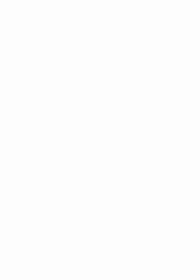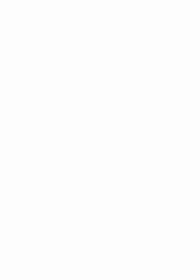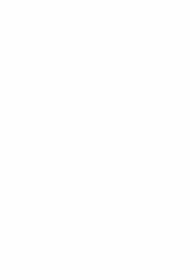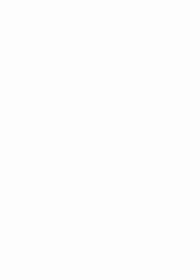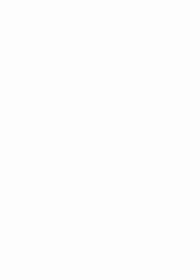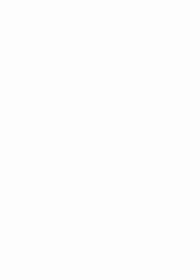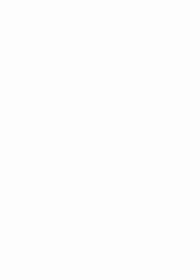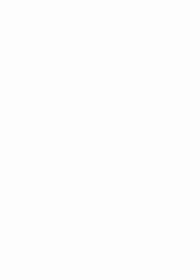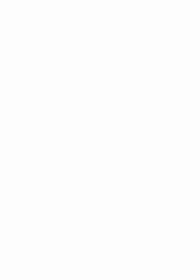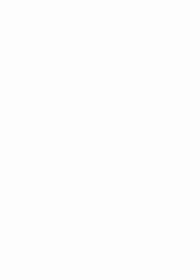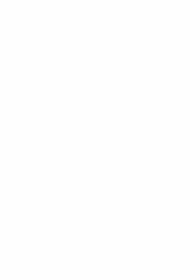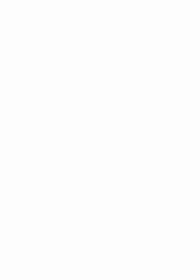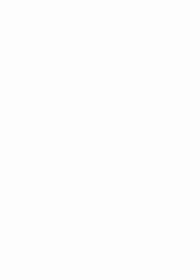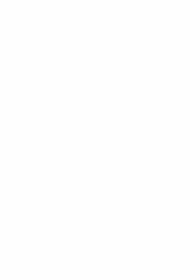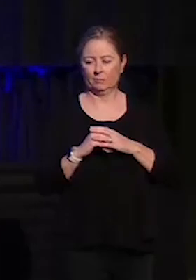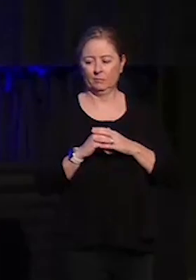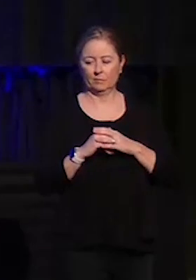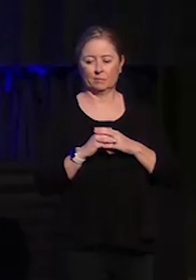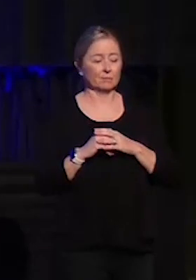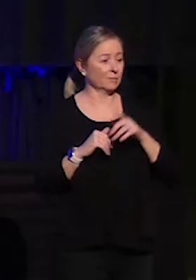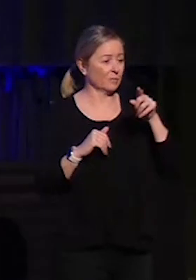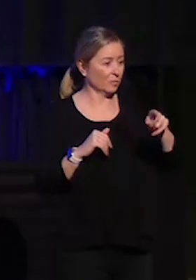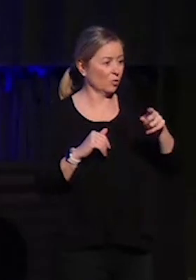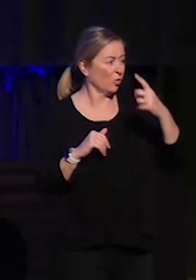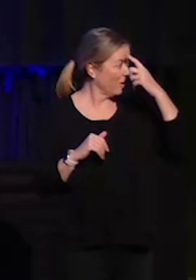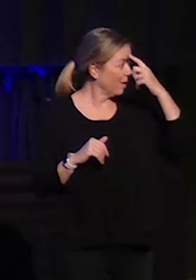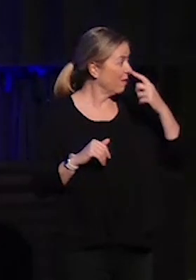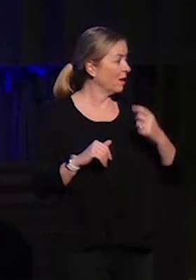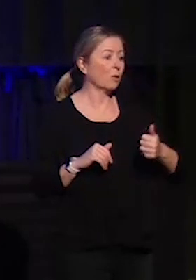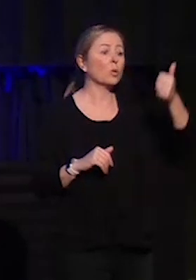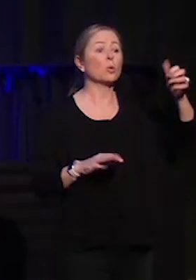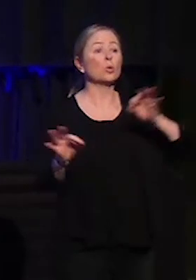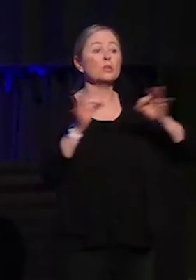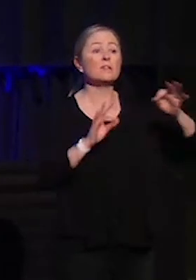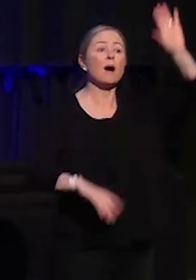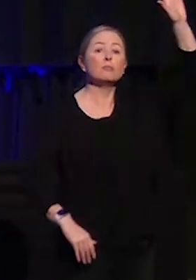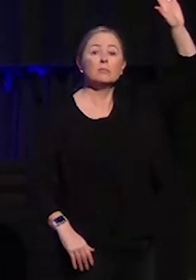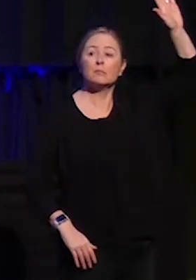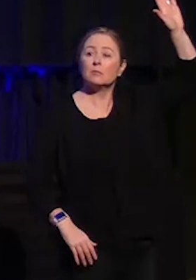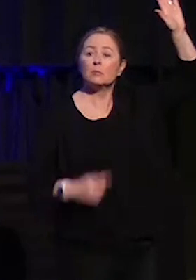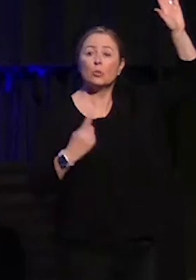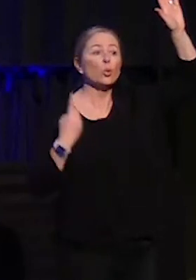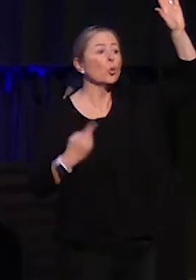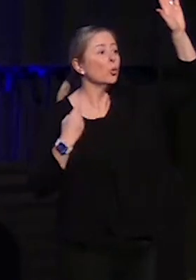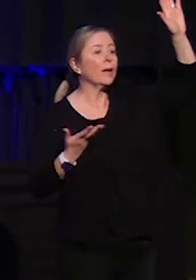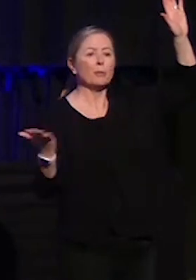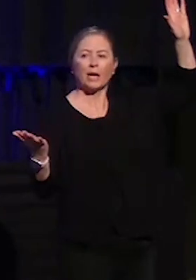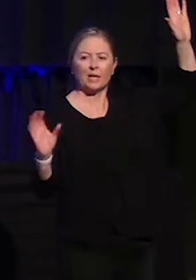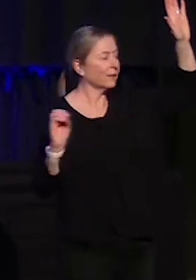from itself. And so I will ask you again, what do you think? Is this good design? Raise your hand.